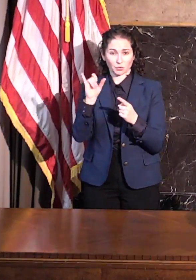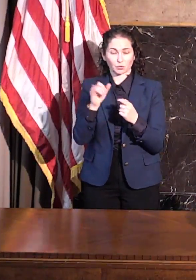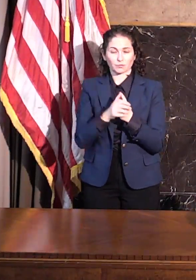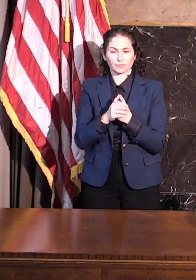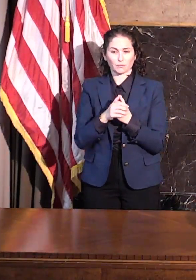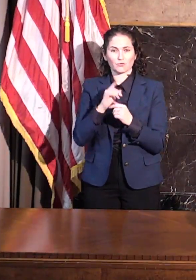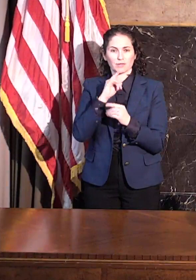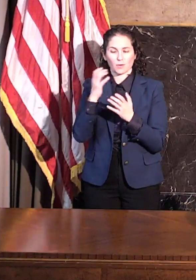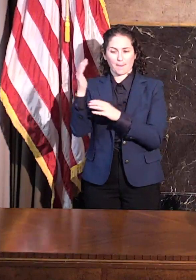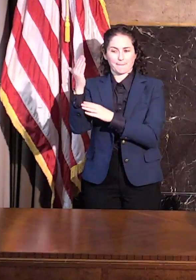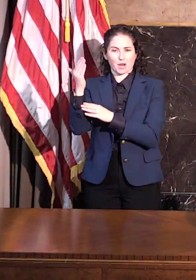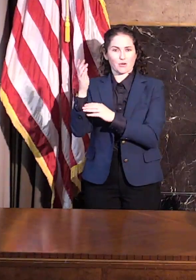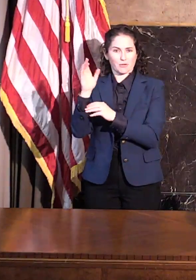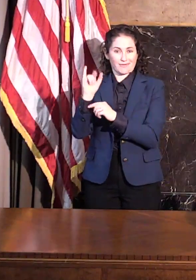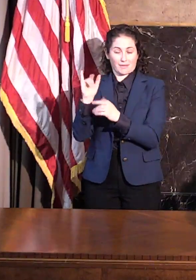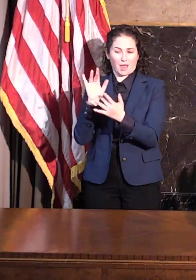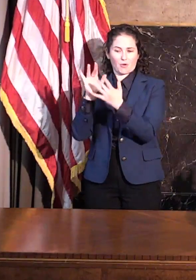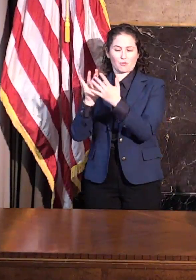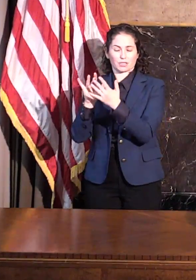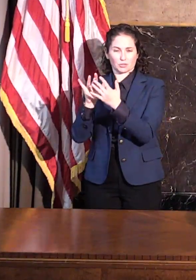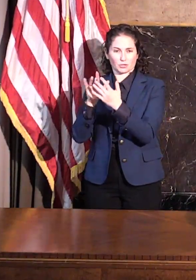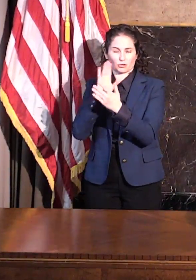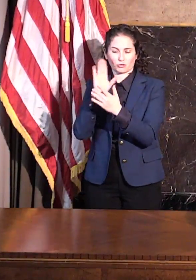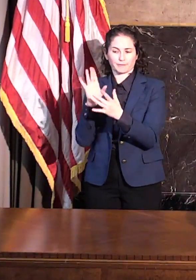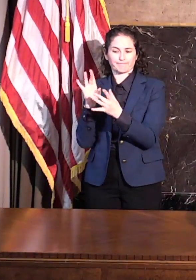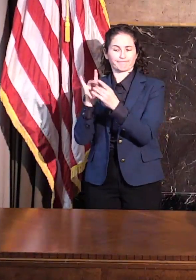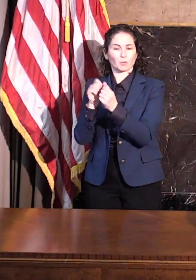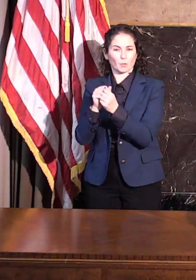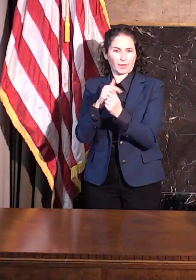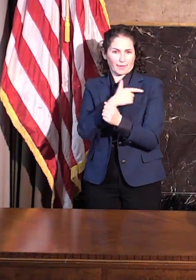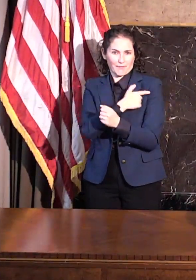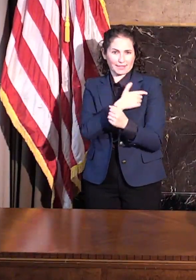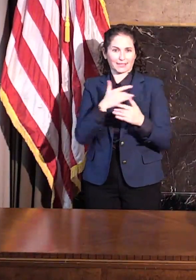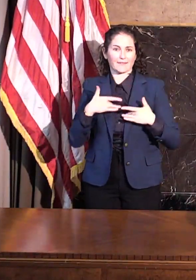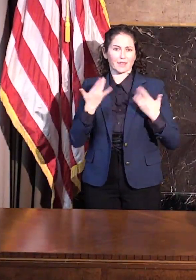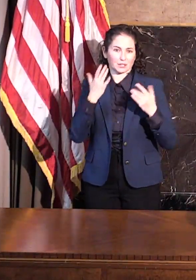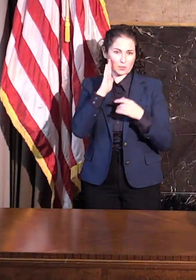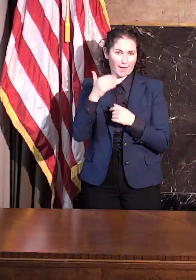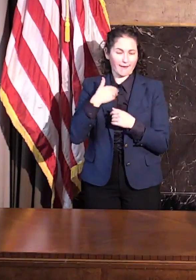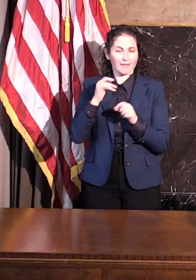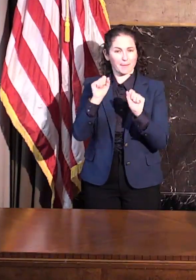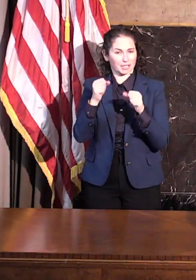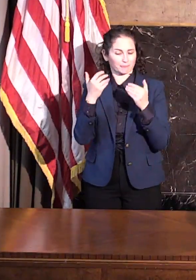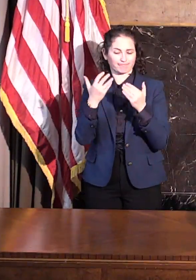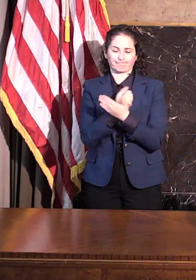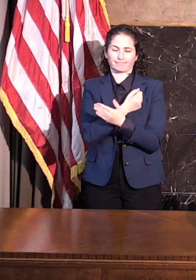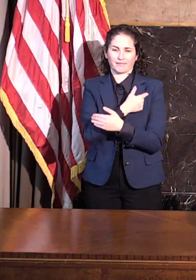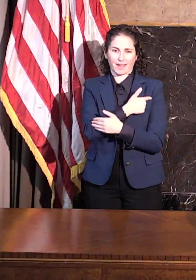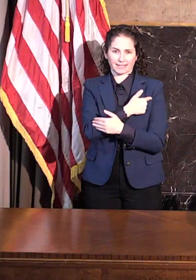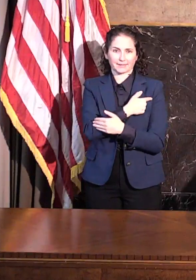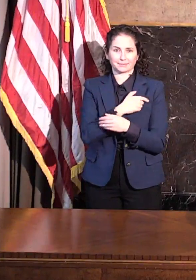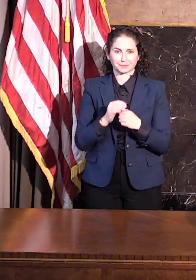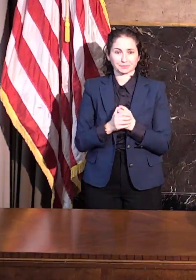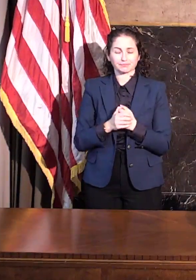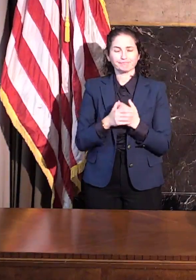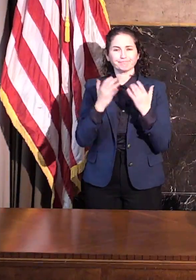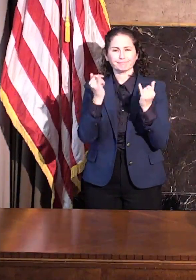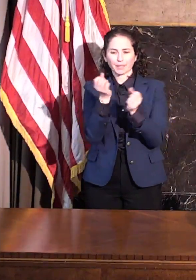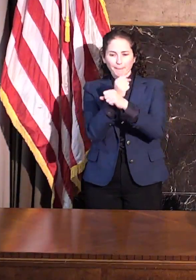vaccine, and what their social vulnerability is, with actual outreach